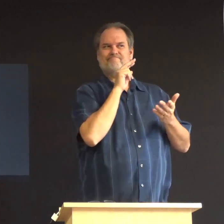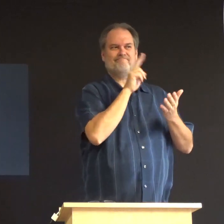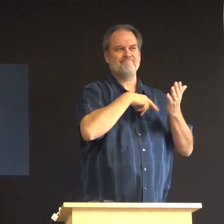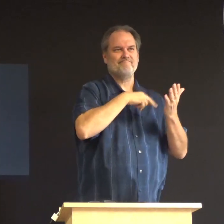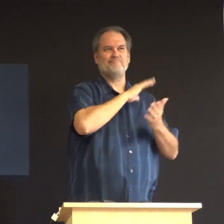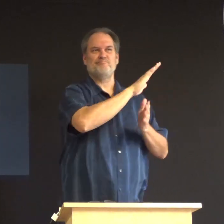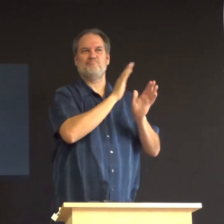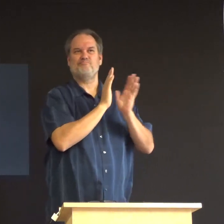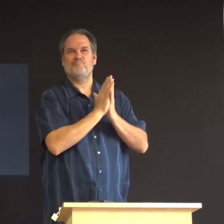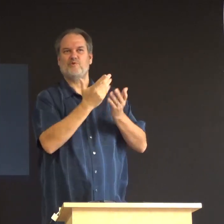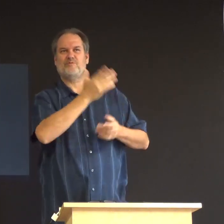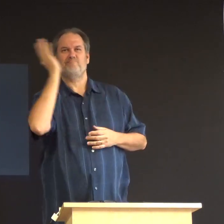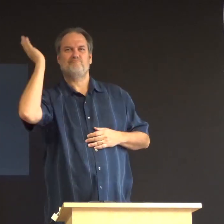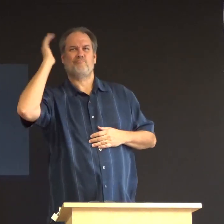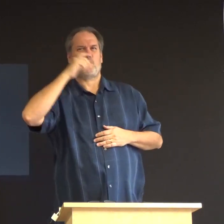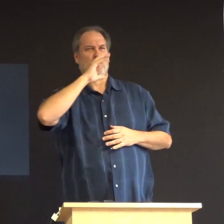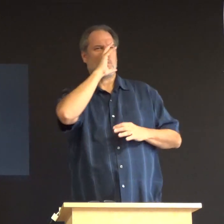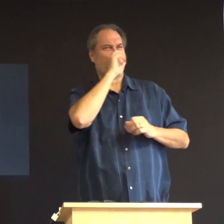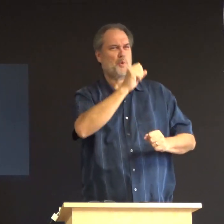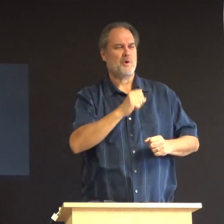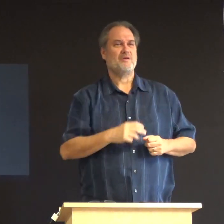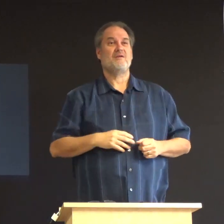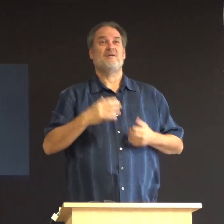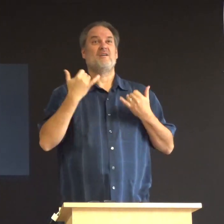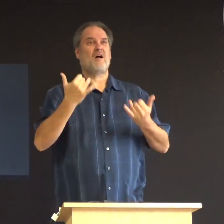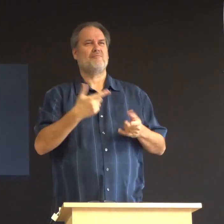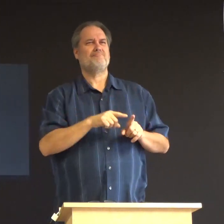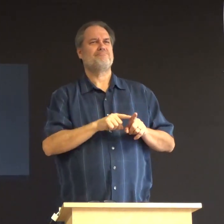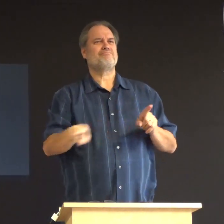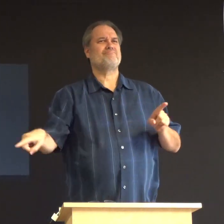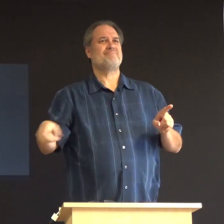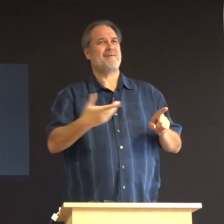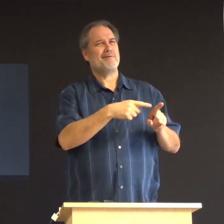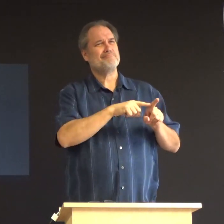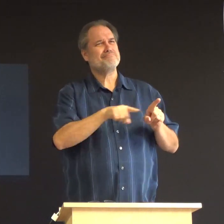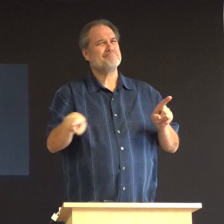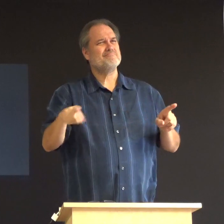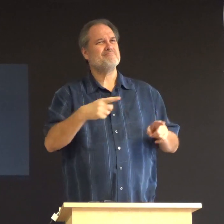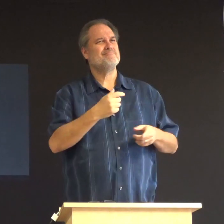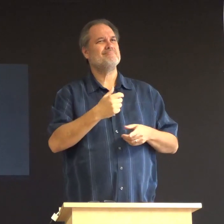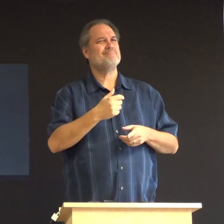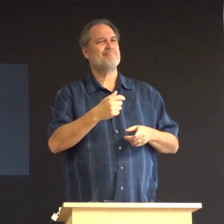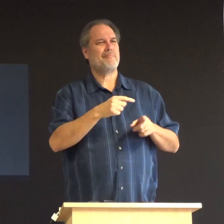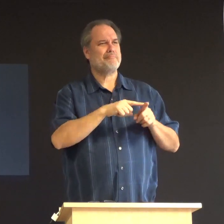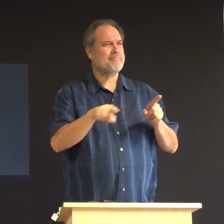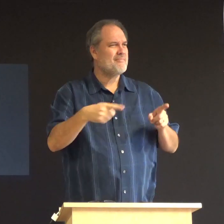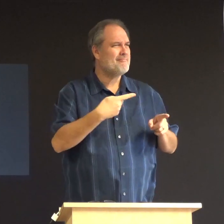I used a lot of reading about Mark Driscoll, but right now I turned away from the